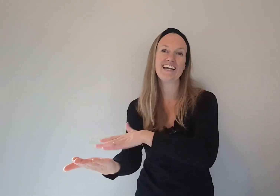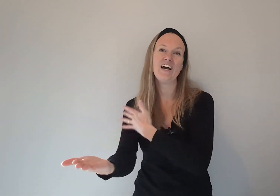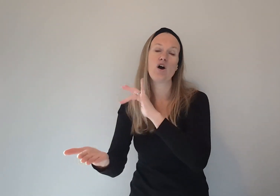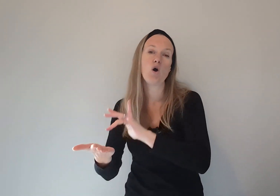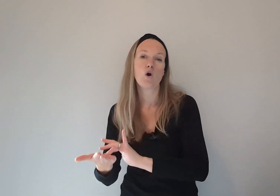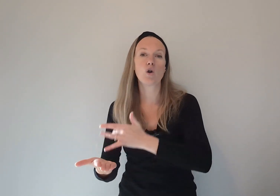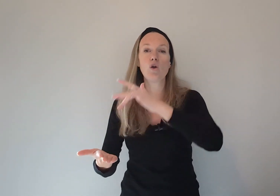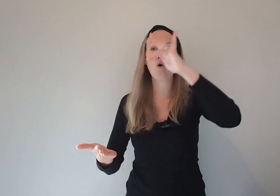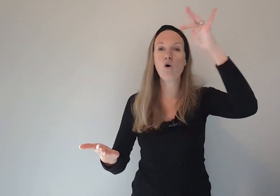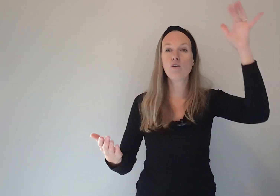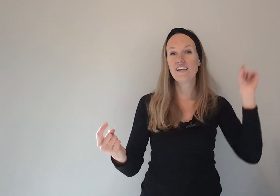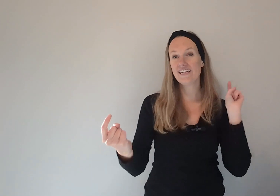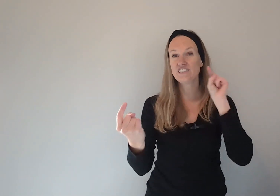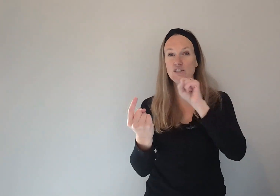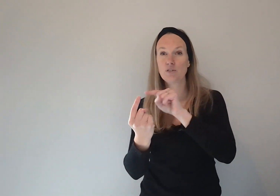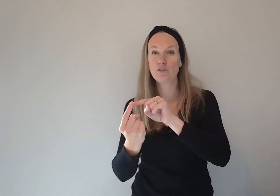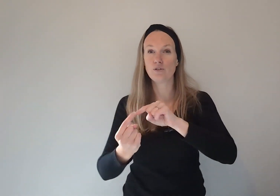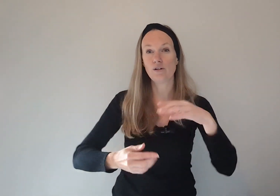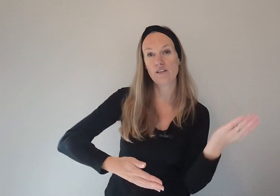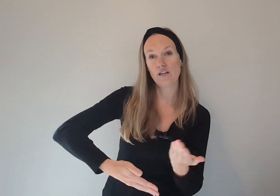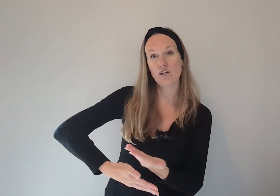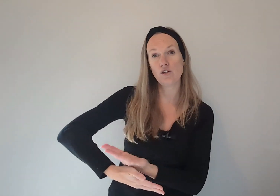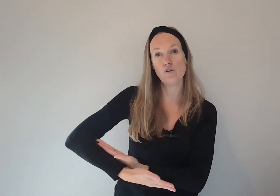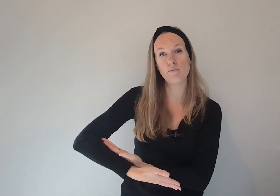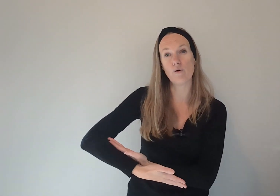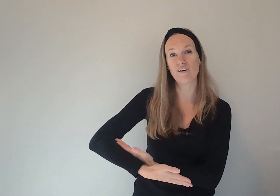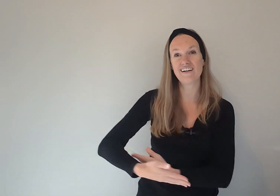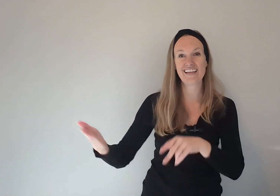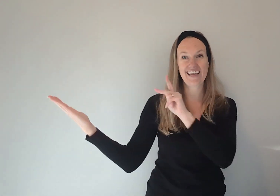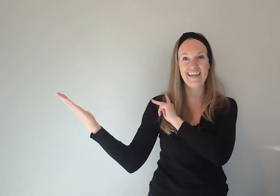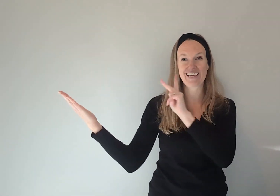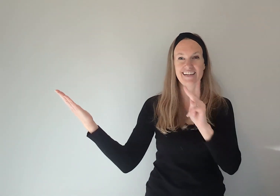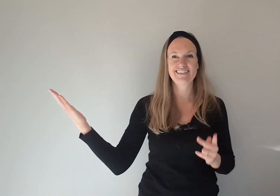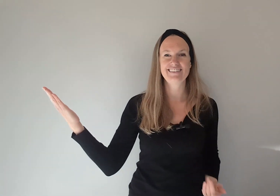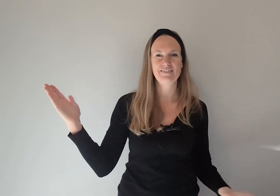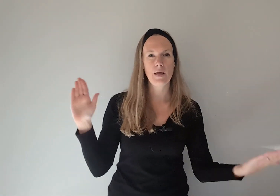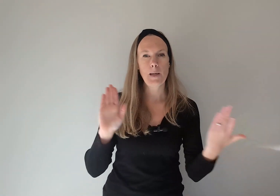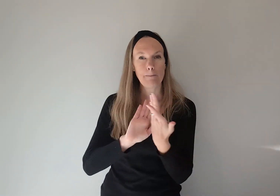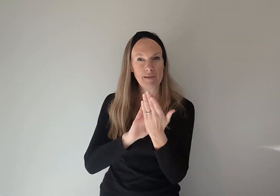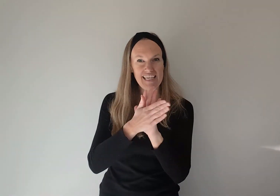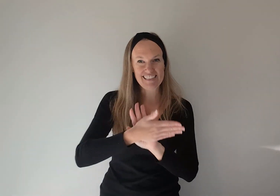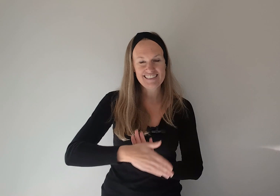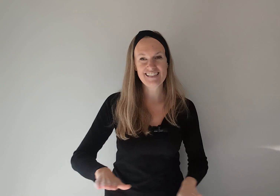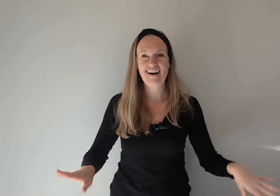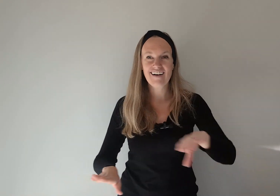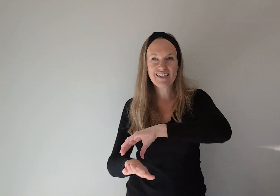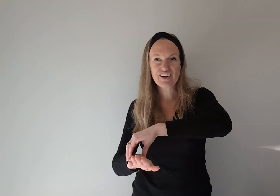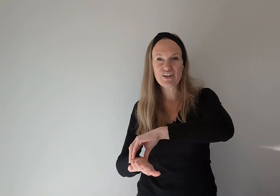sing, glory to the newborn king. Peace on